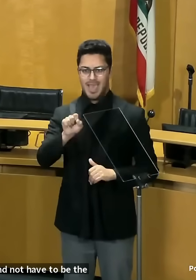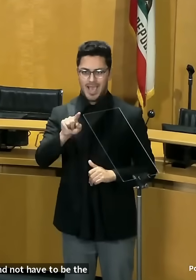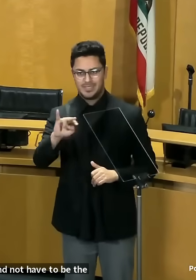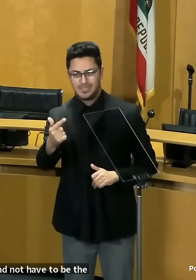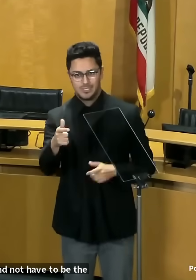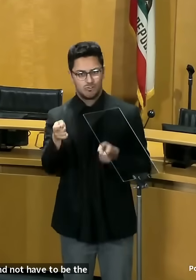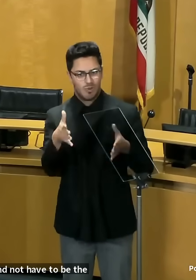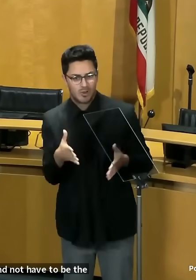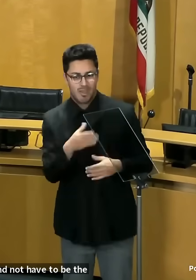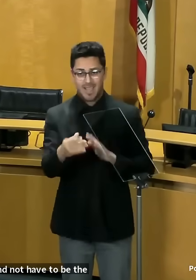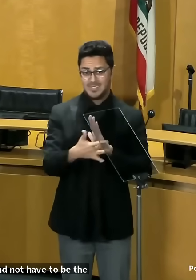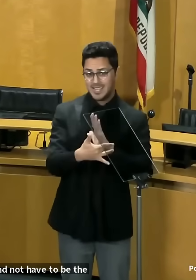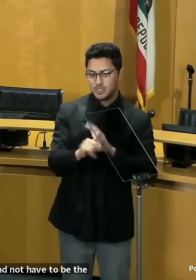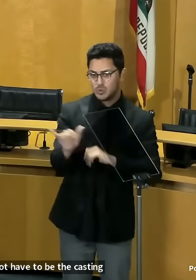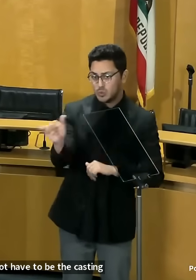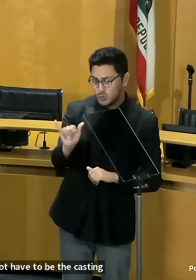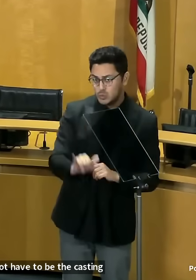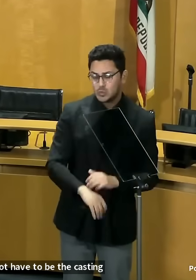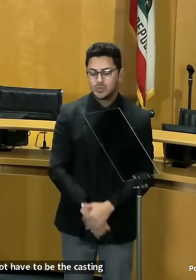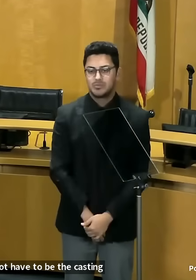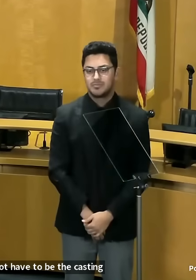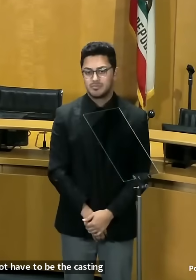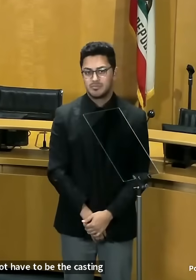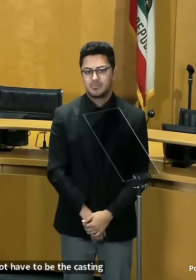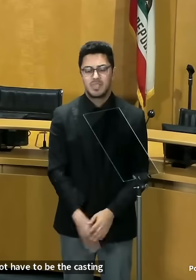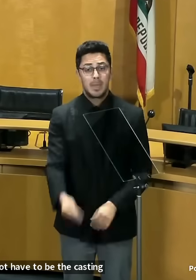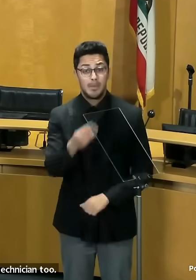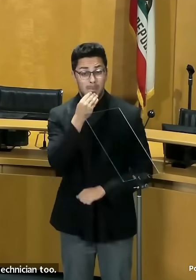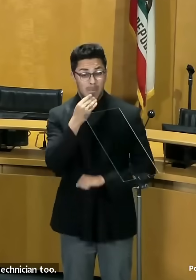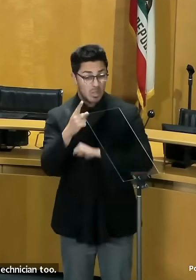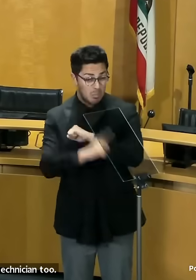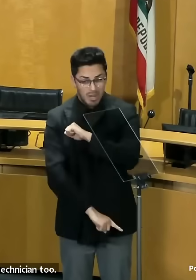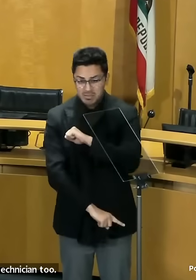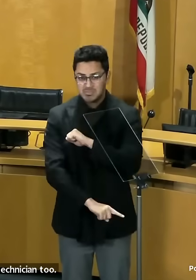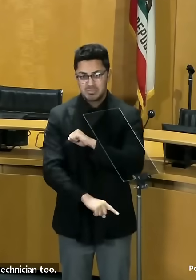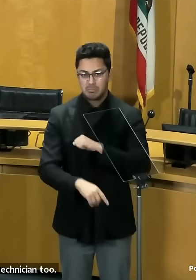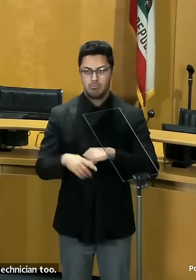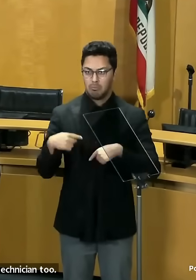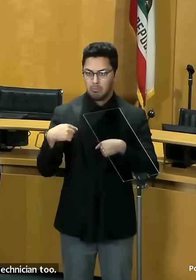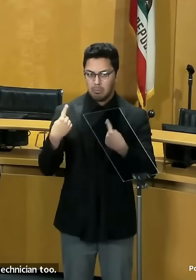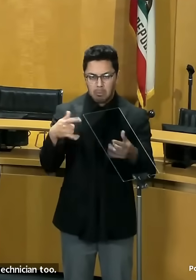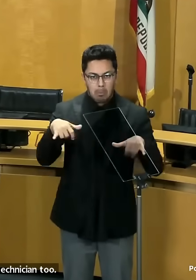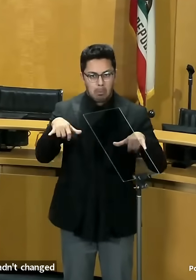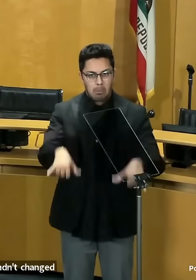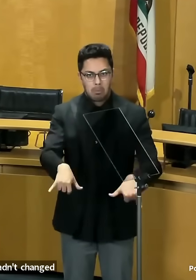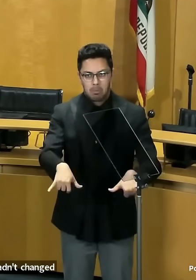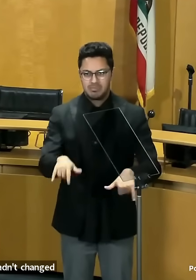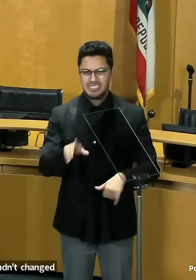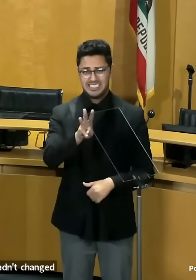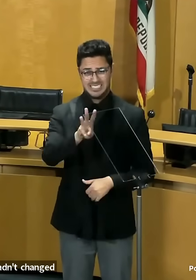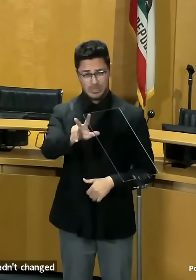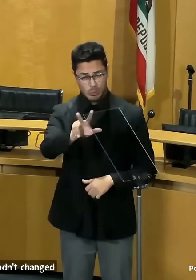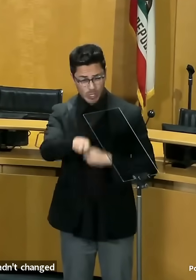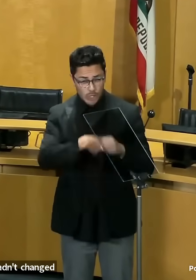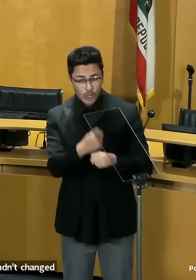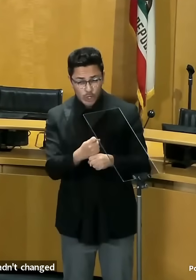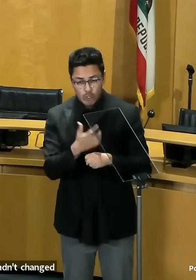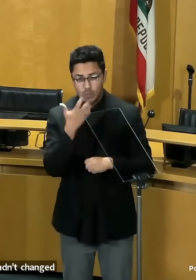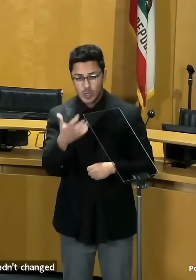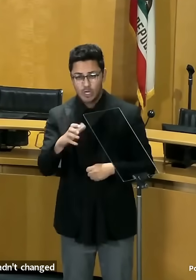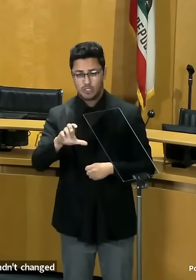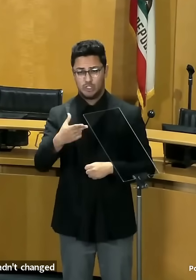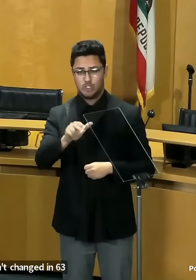the technician too. Meal penalties hadn't changed in 63 years,